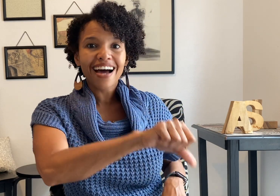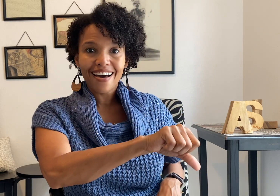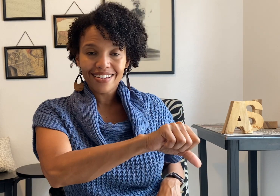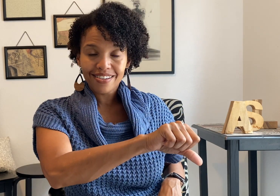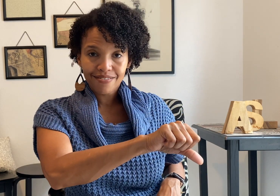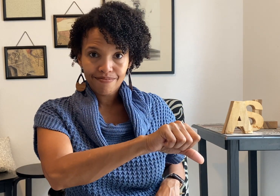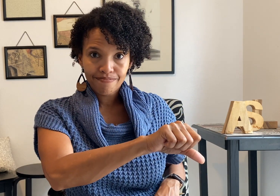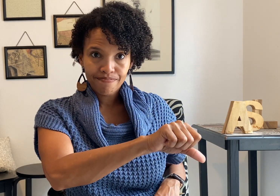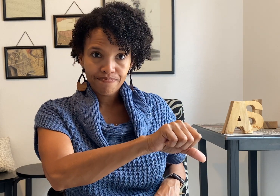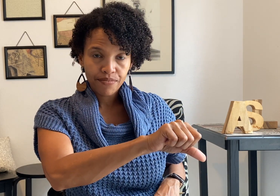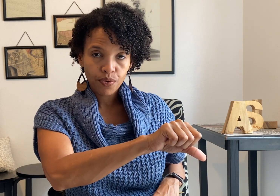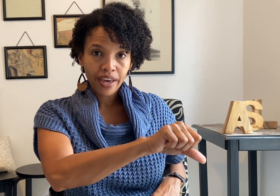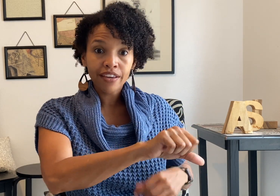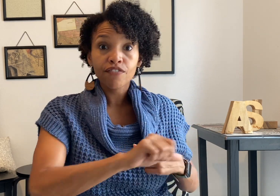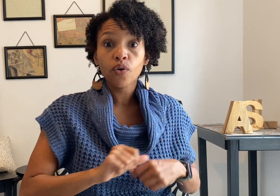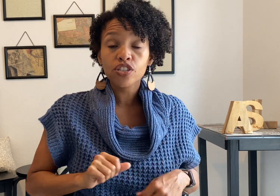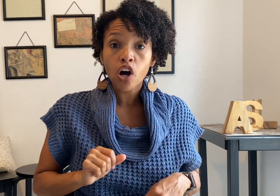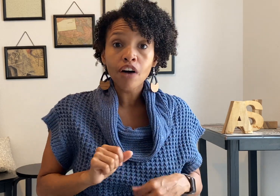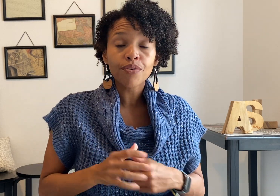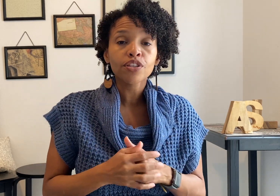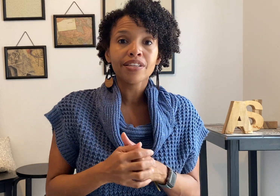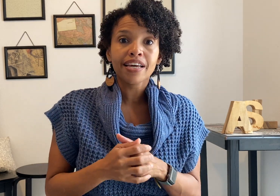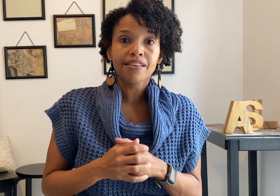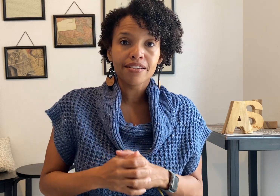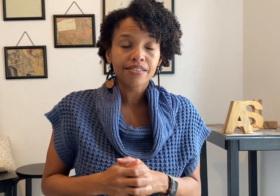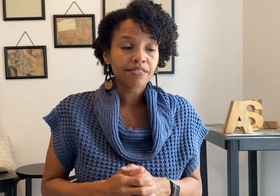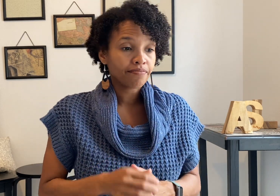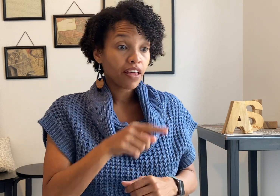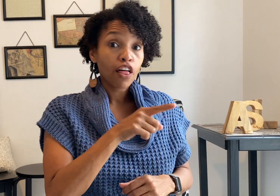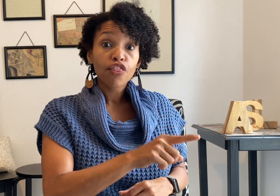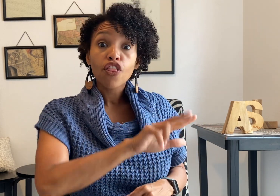denied. Okay, voice off, it would look like this.